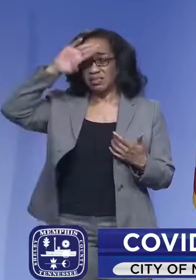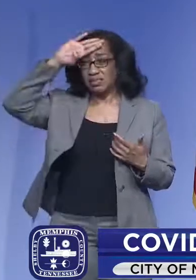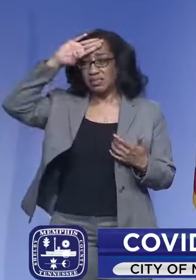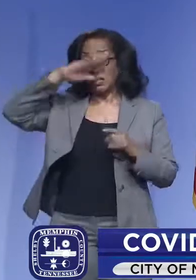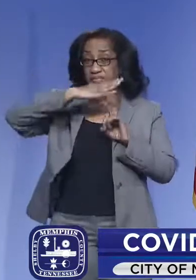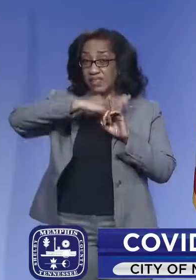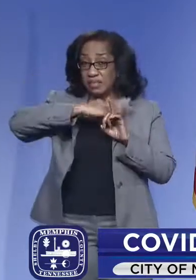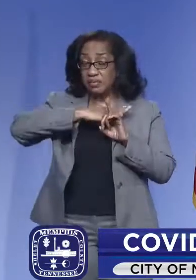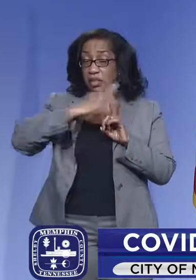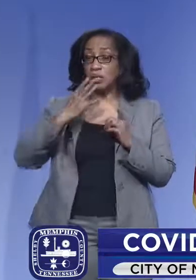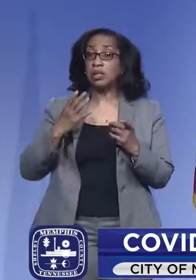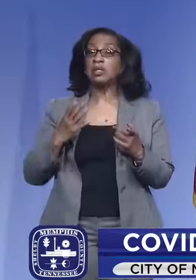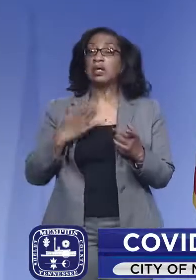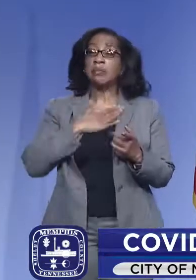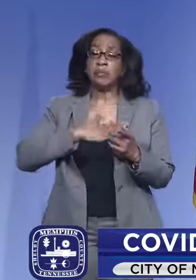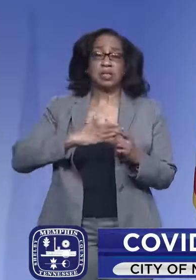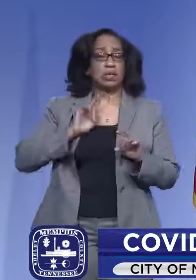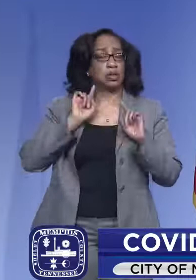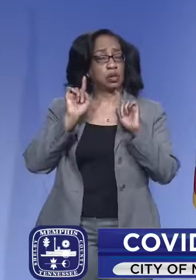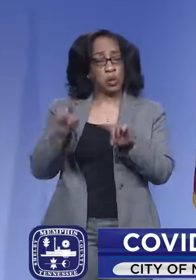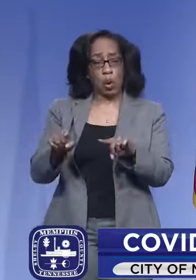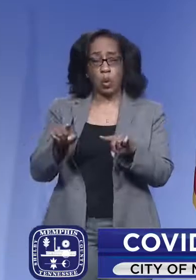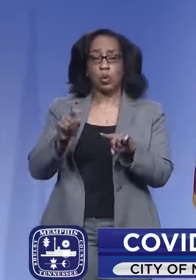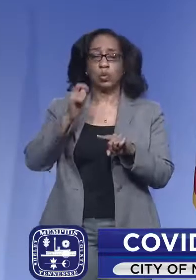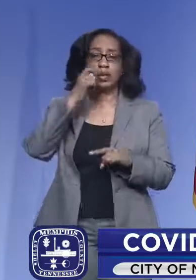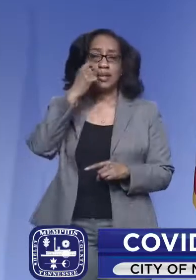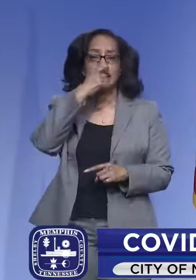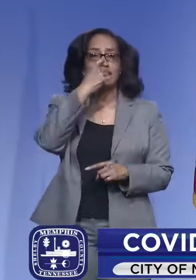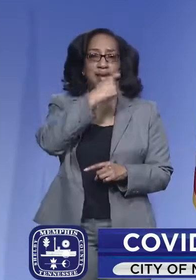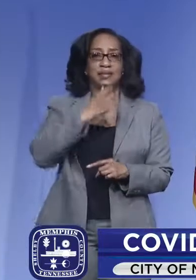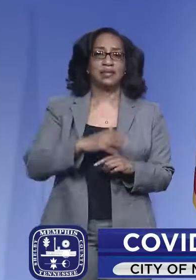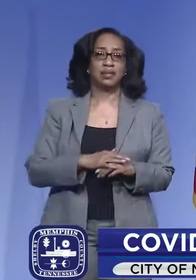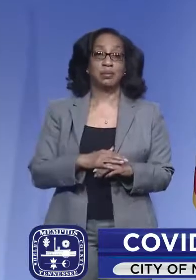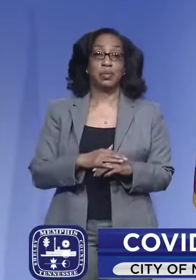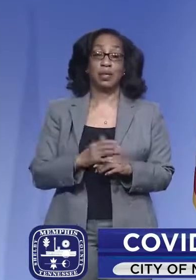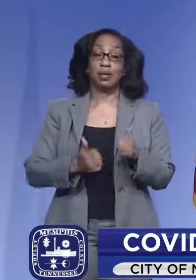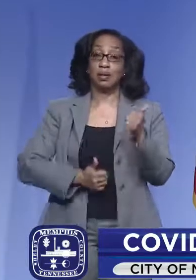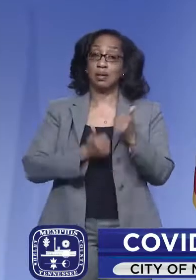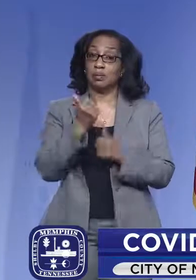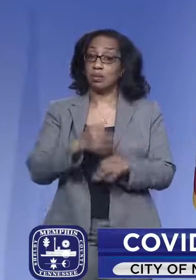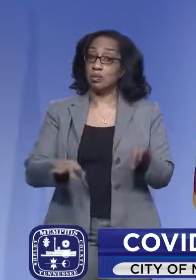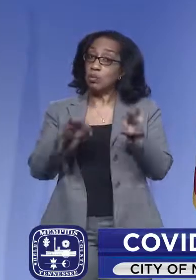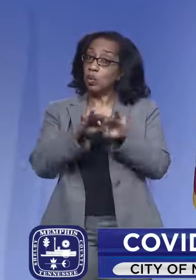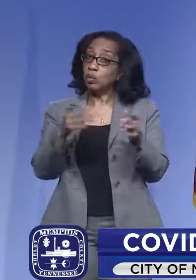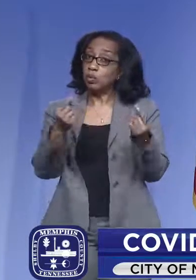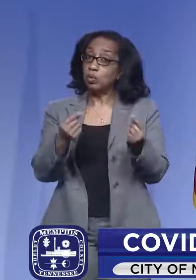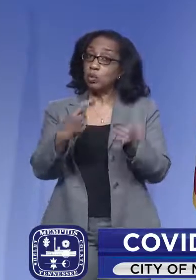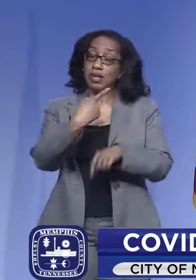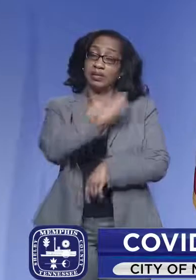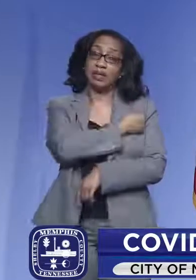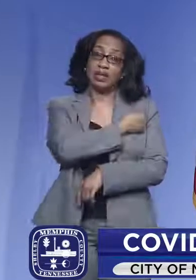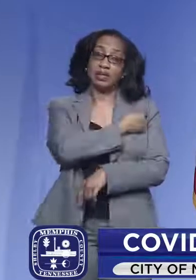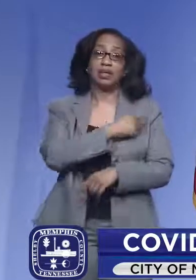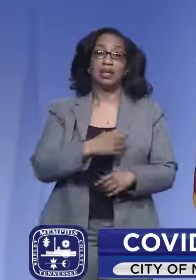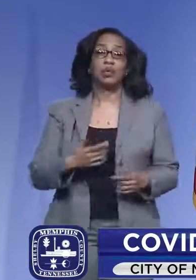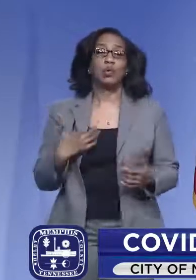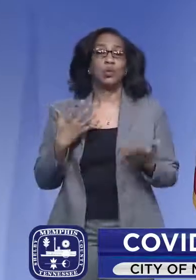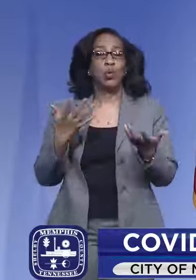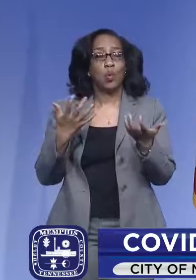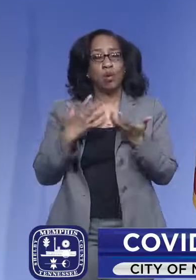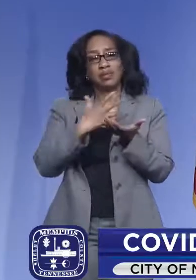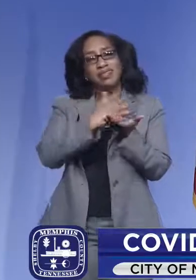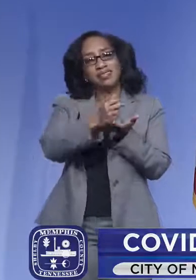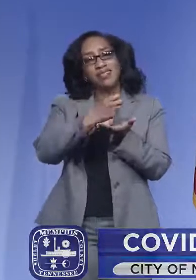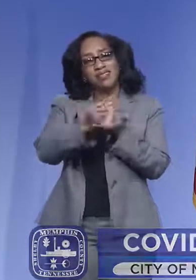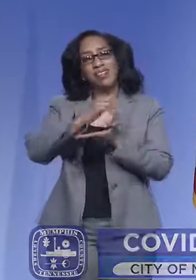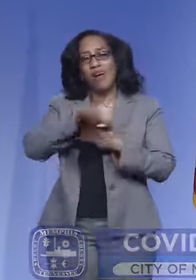that, please go get tested. But the surest way is to get a vaccination. And I sure would love to use up all the vaccine supply that